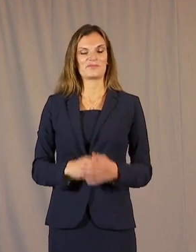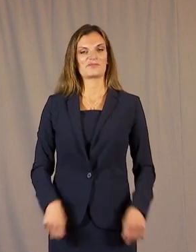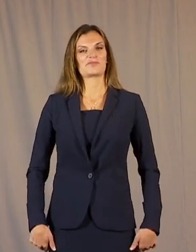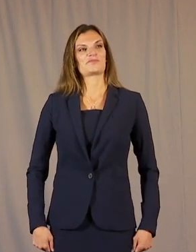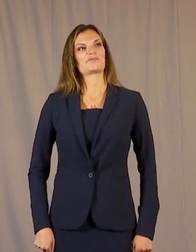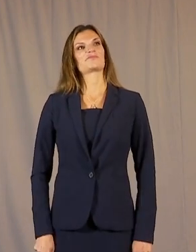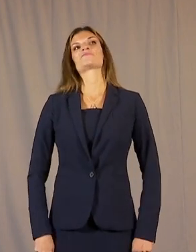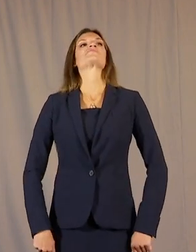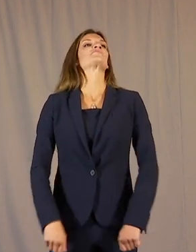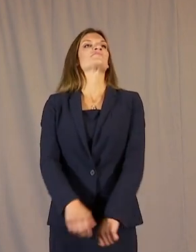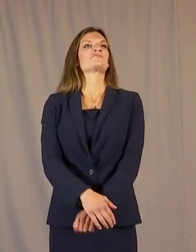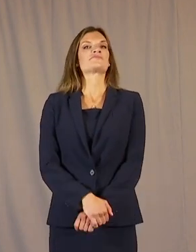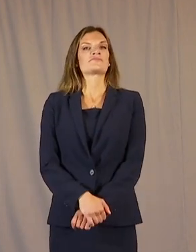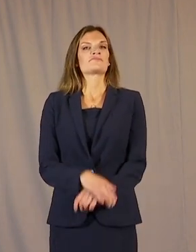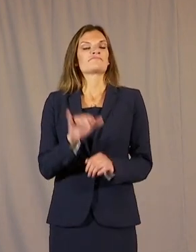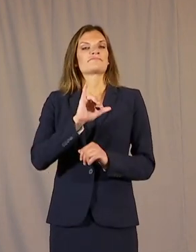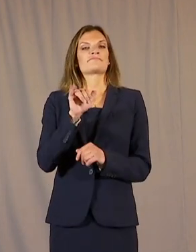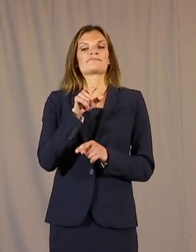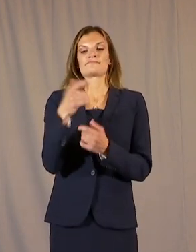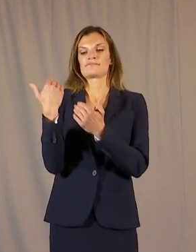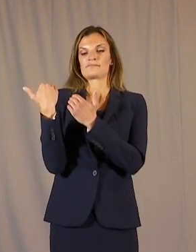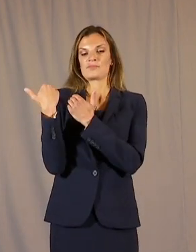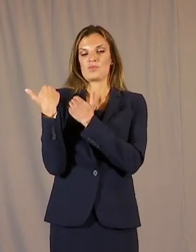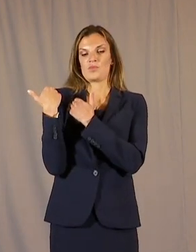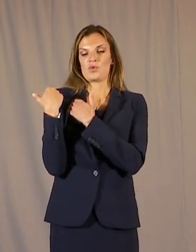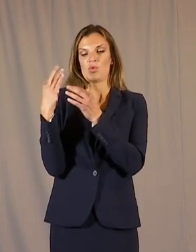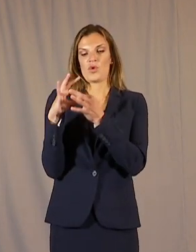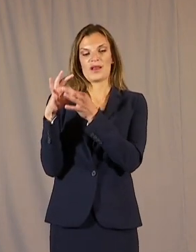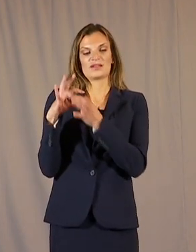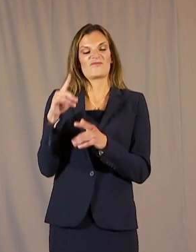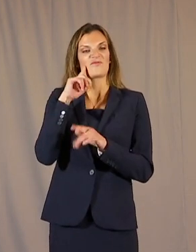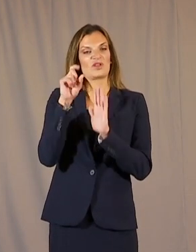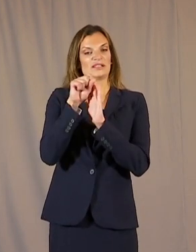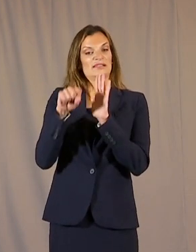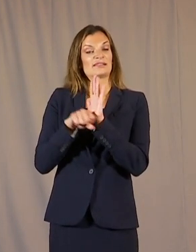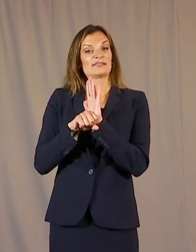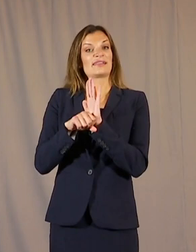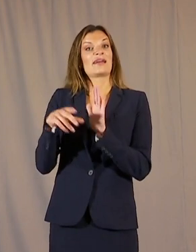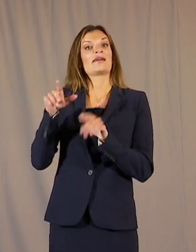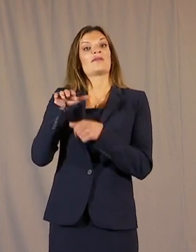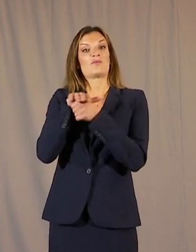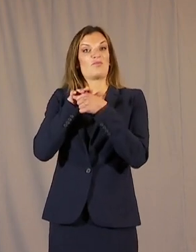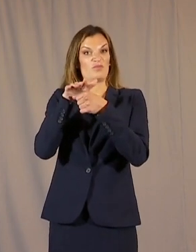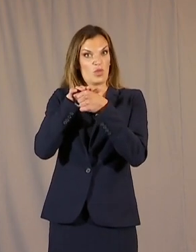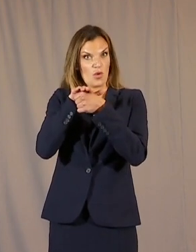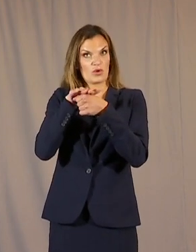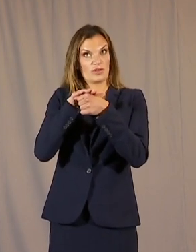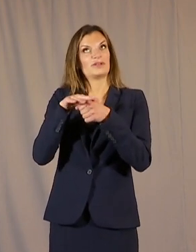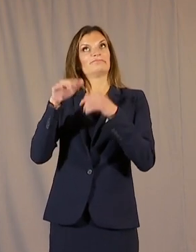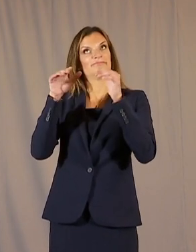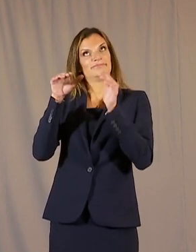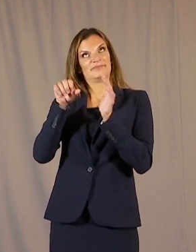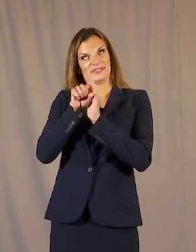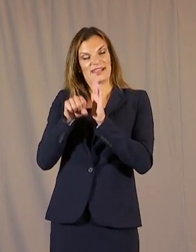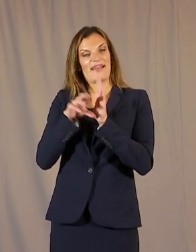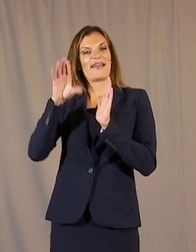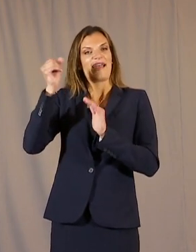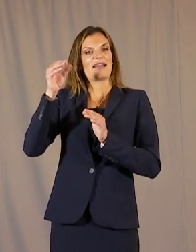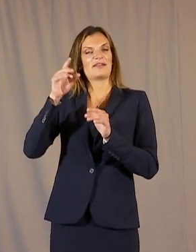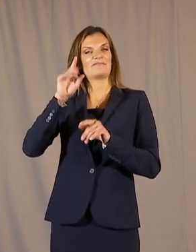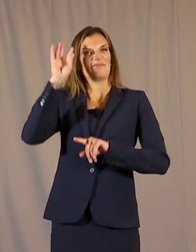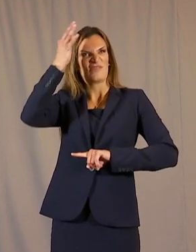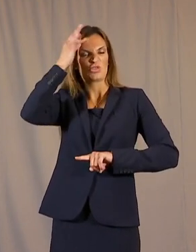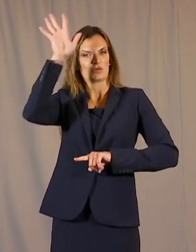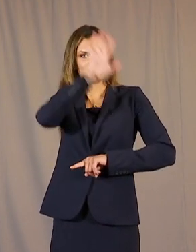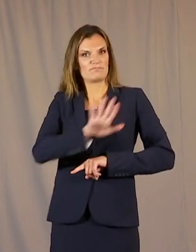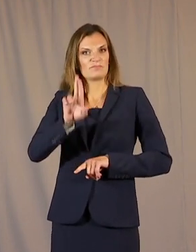And coordination of activities with local, state, regional, and federal government agencies. Brenda led the Coronavirus Task Force